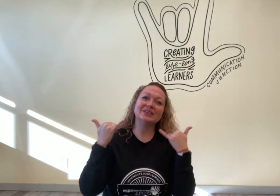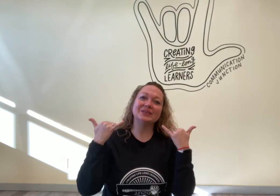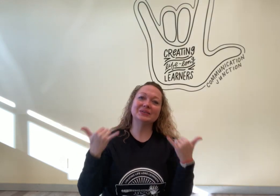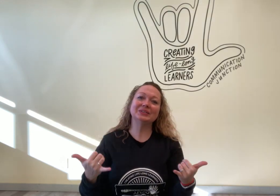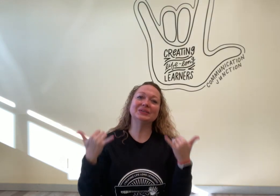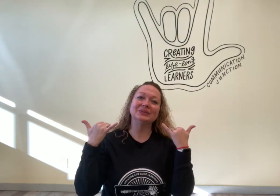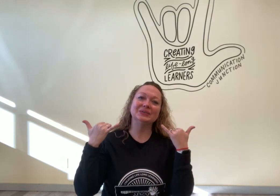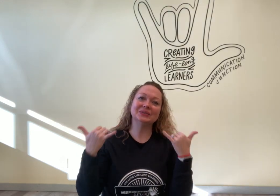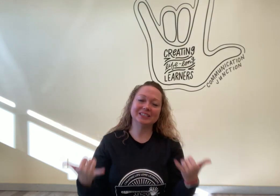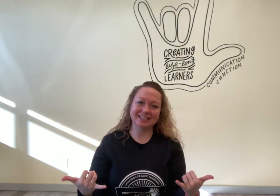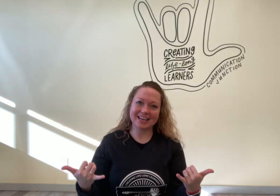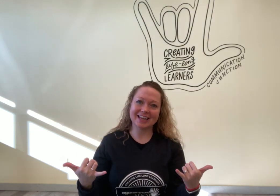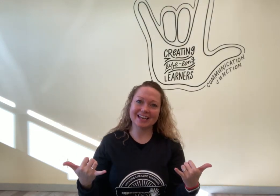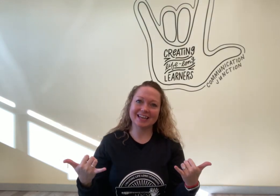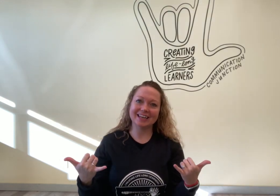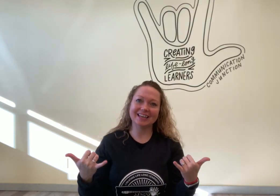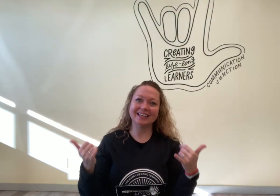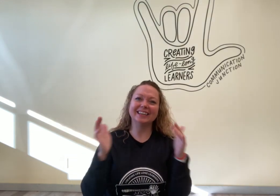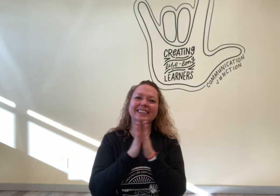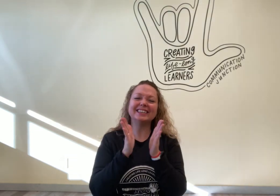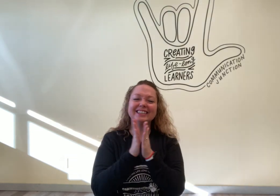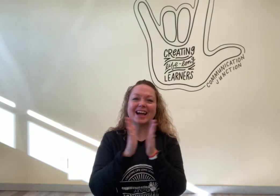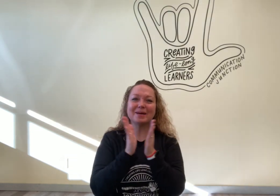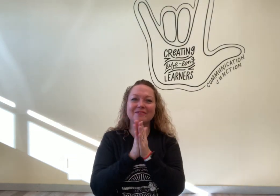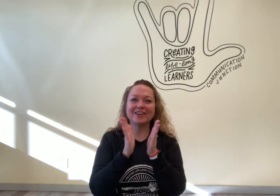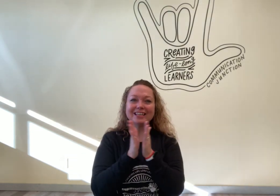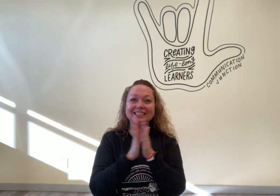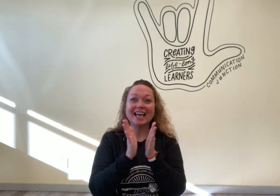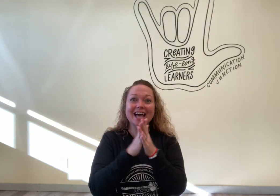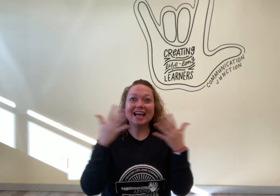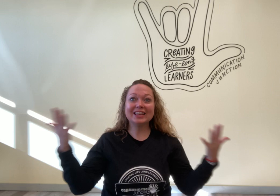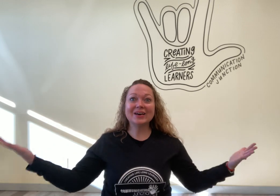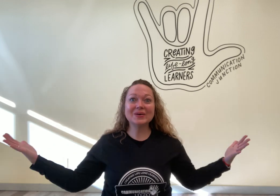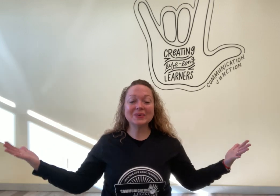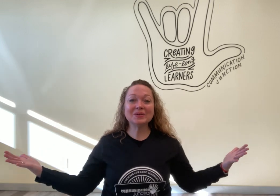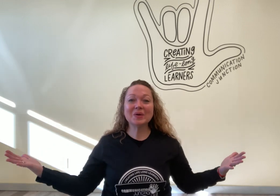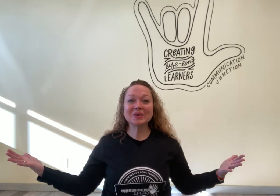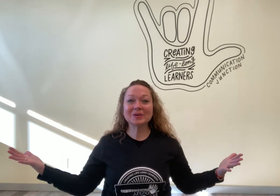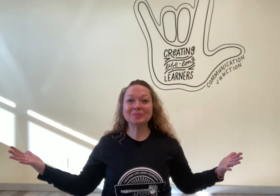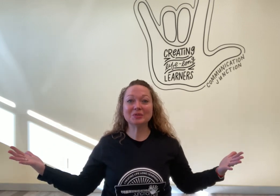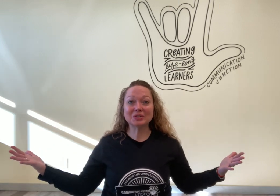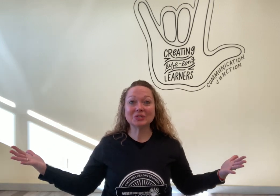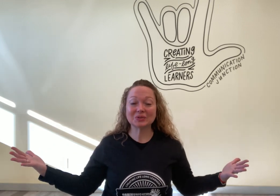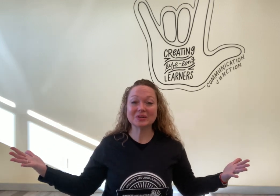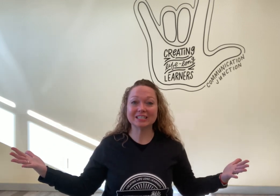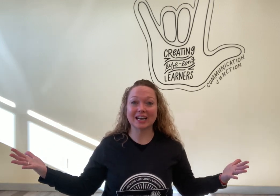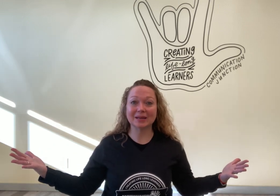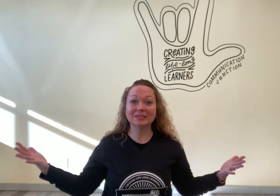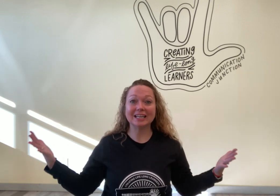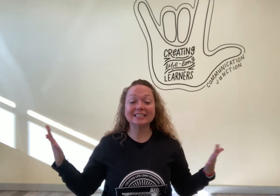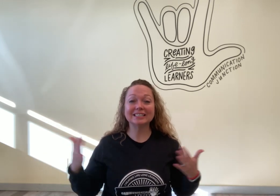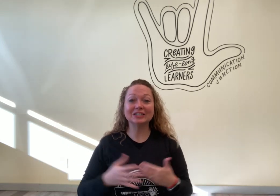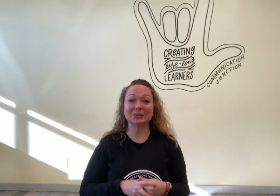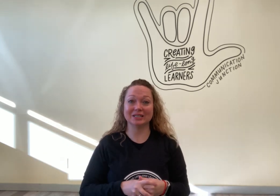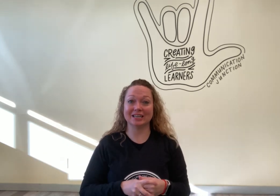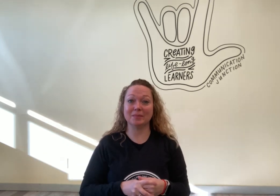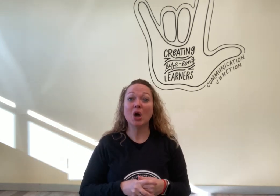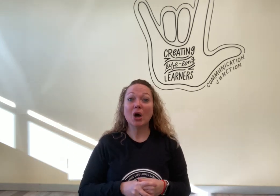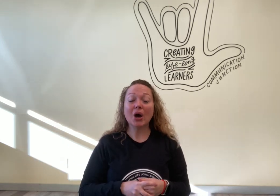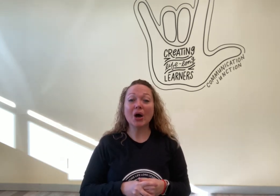hello today. Good job, friends. Hello and welcome to the story time, Sign and Sing story time,